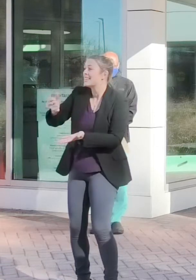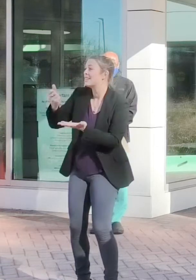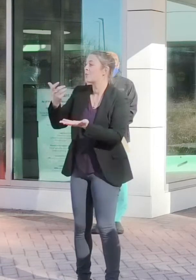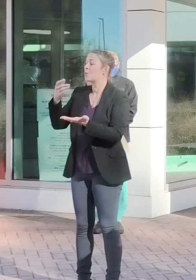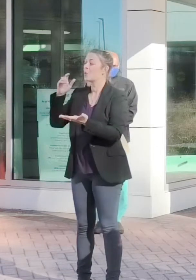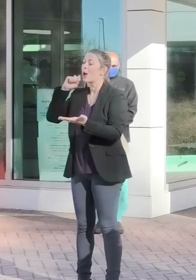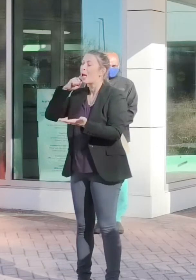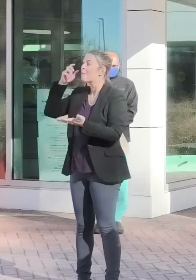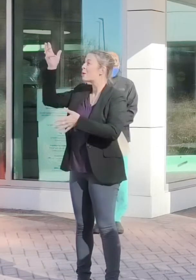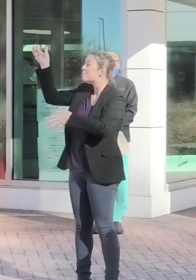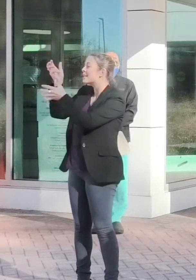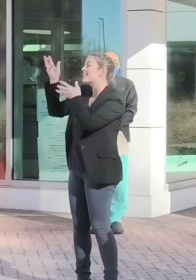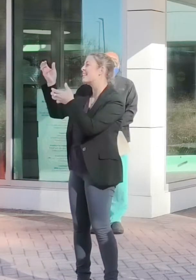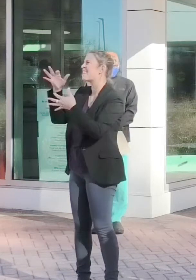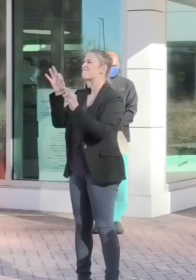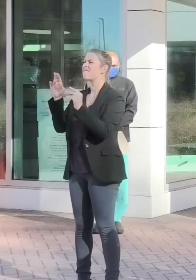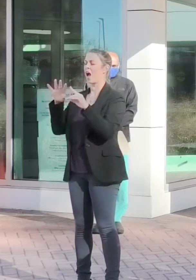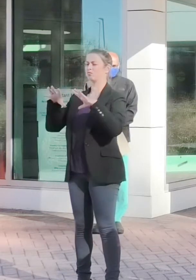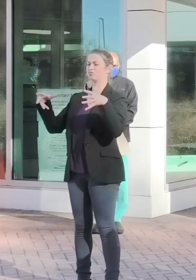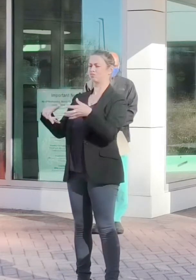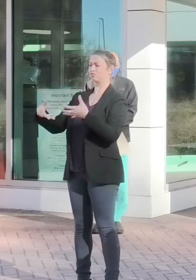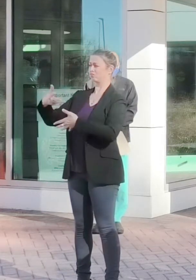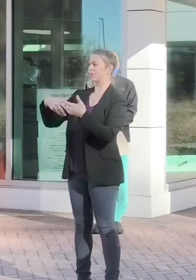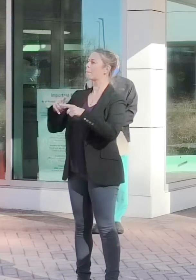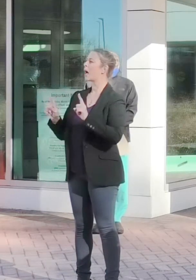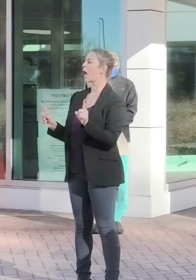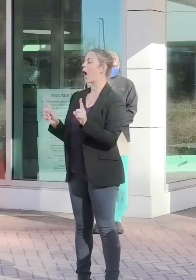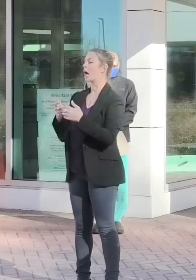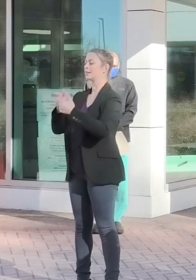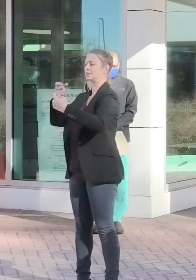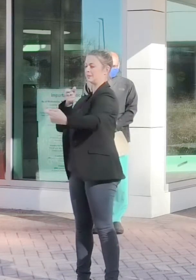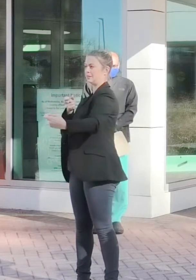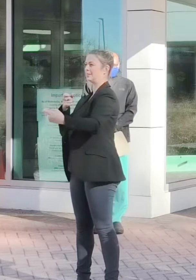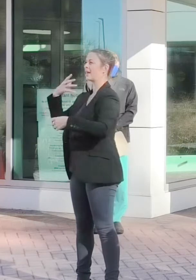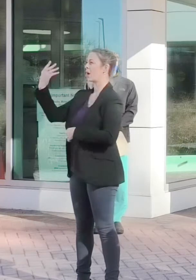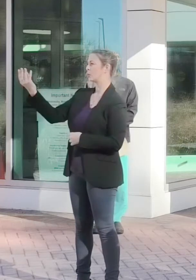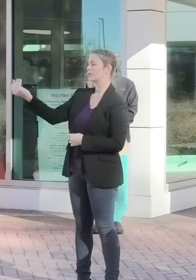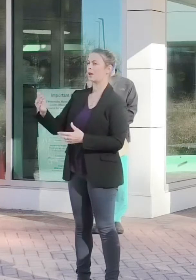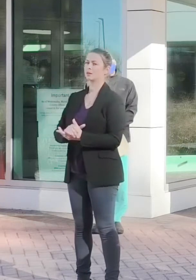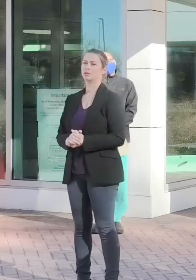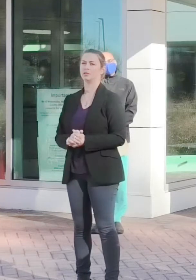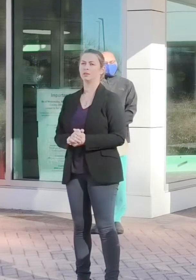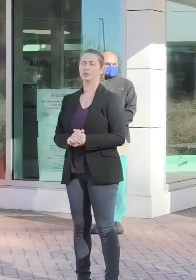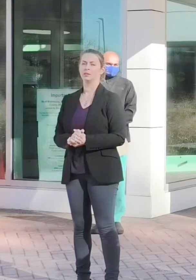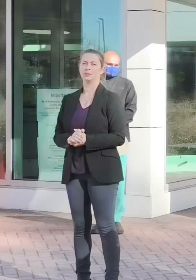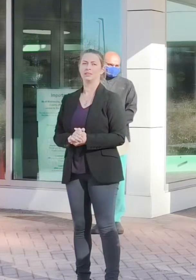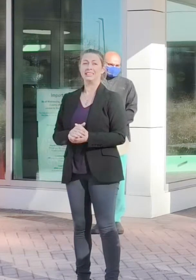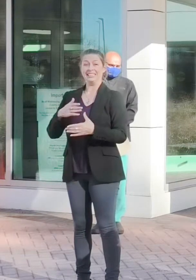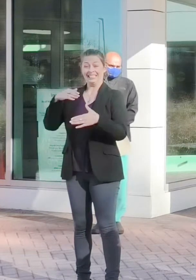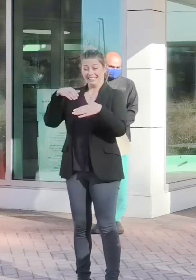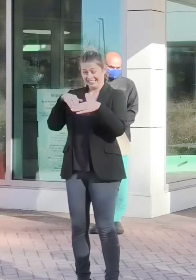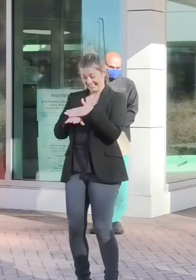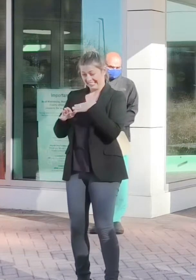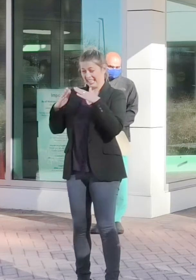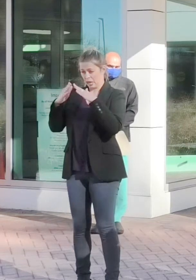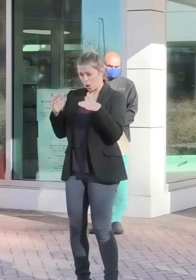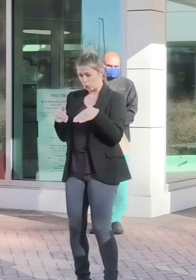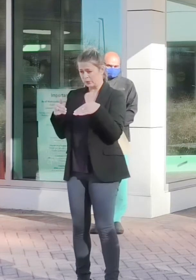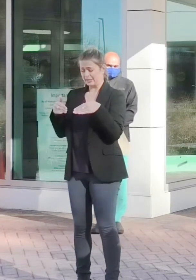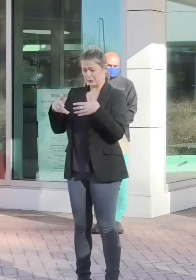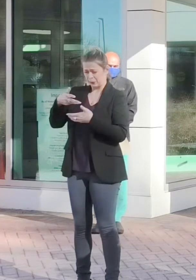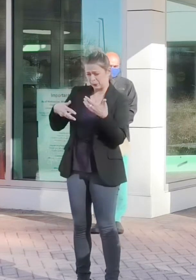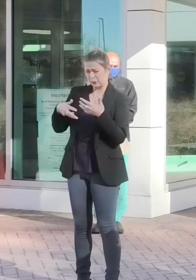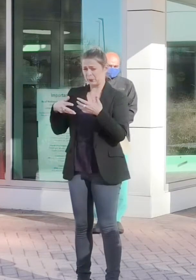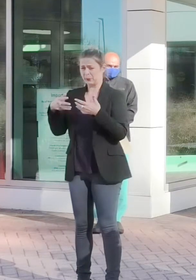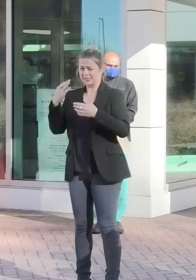so. We also urge that you avoid indoor gatherings, dinners, and